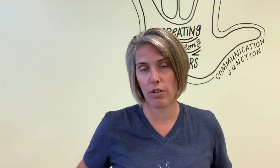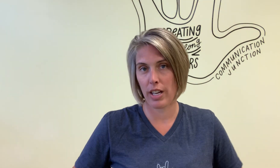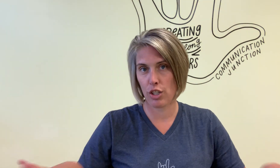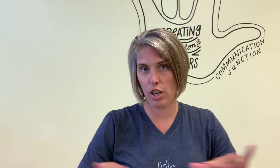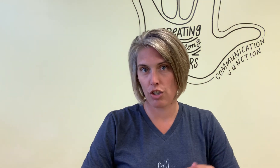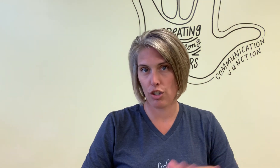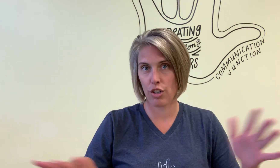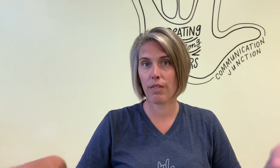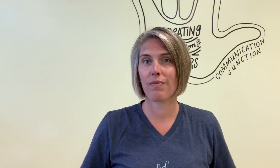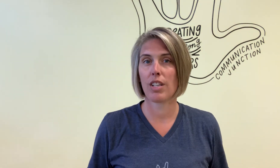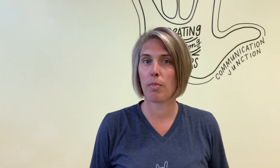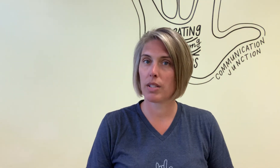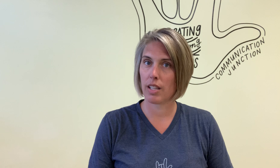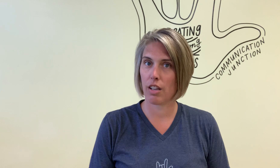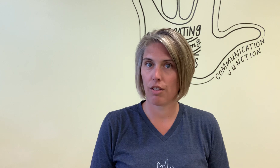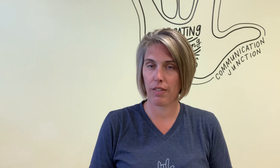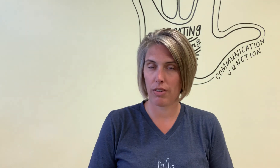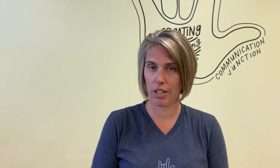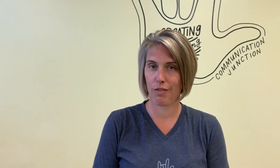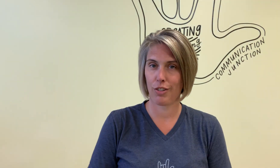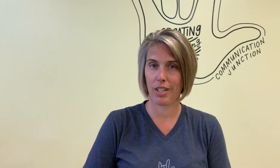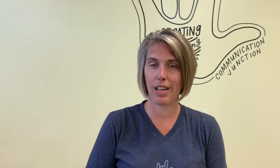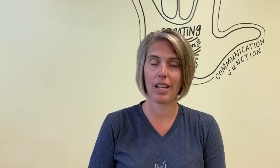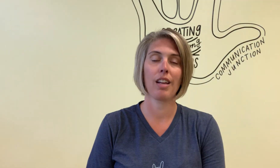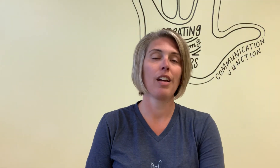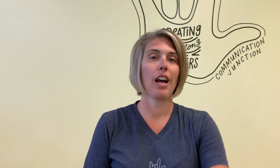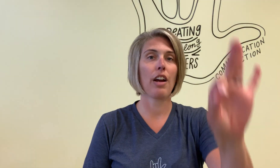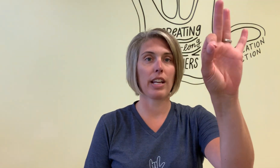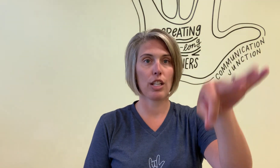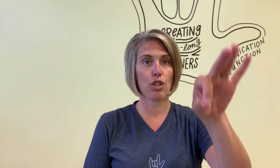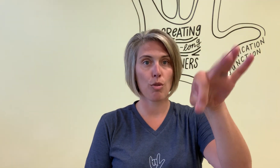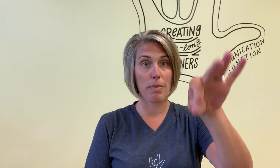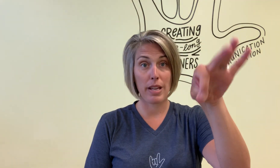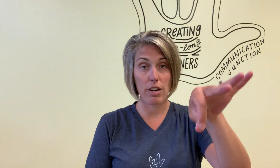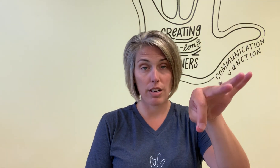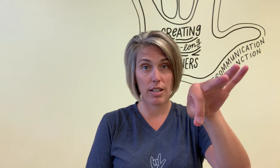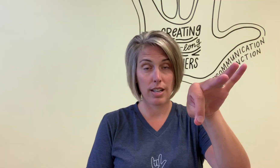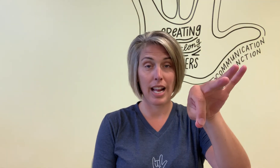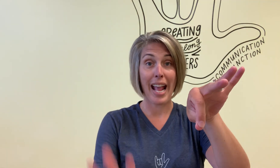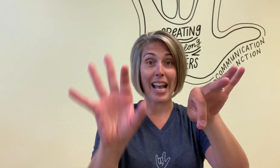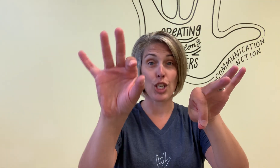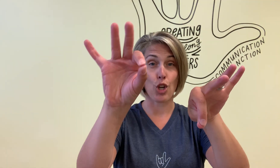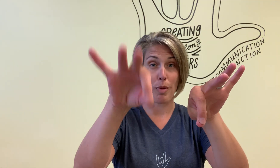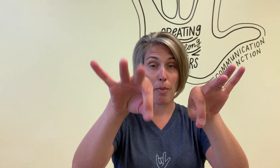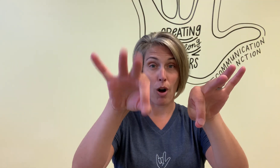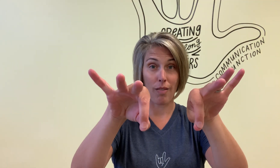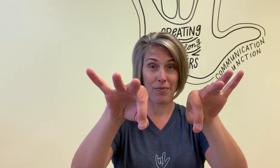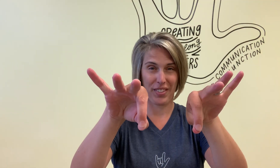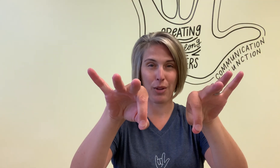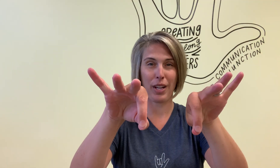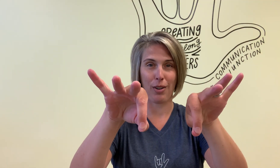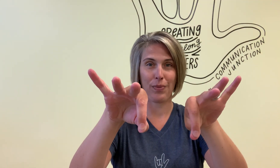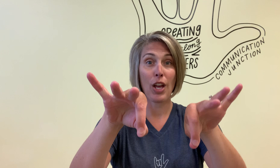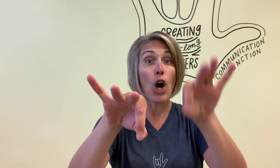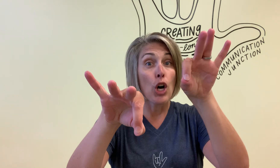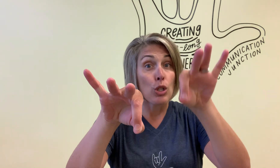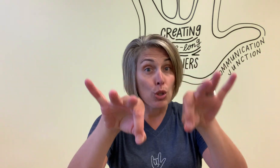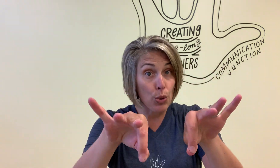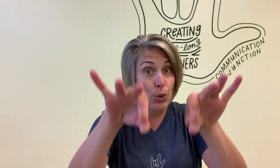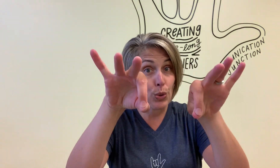that gesture to help us lay a good foundation for signing. All right, can you show me Peter? And show me Paul. Here we go. 2